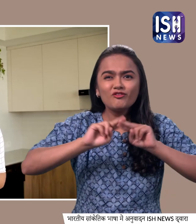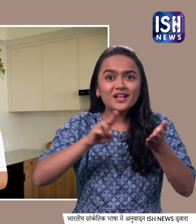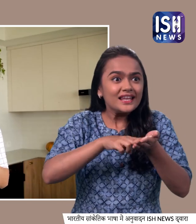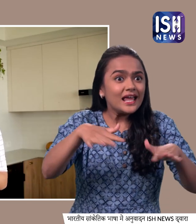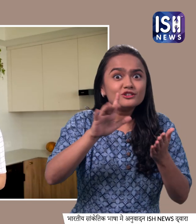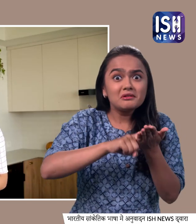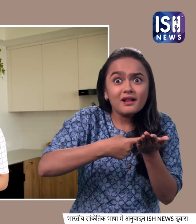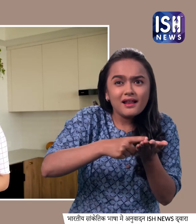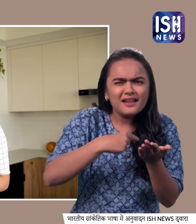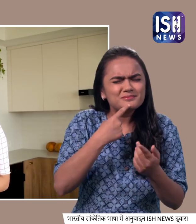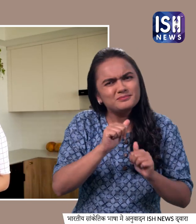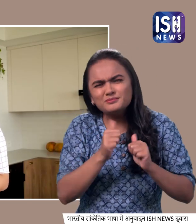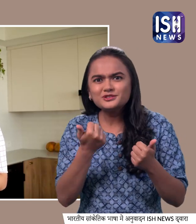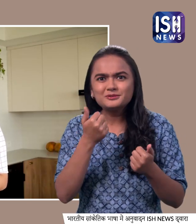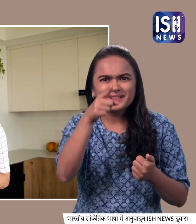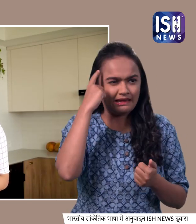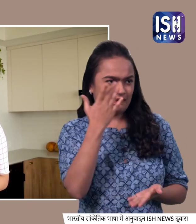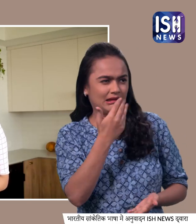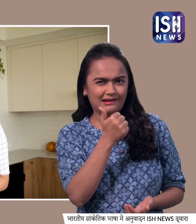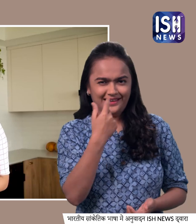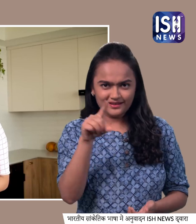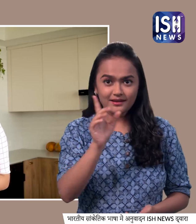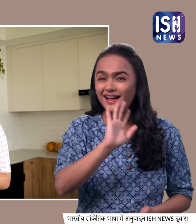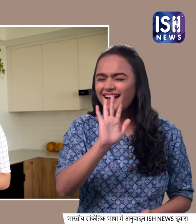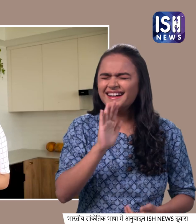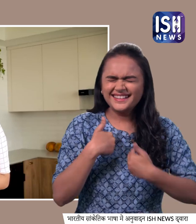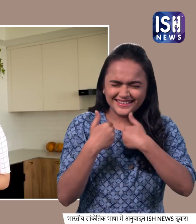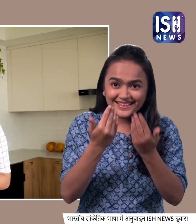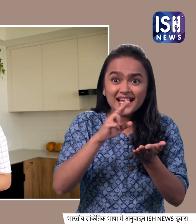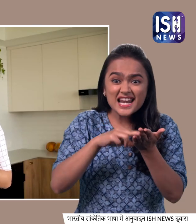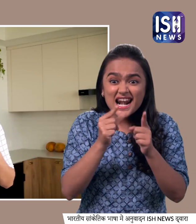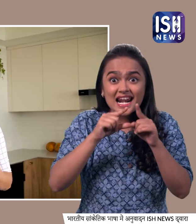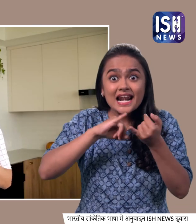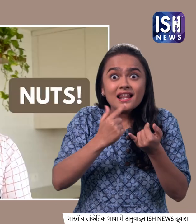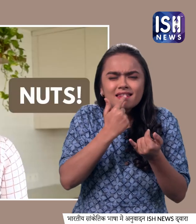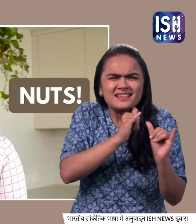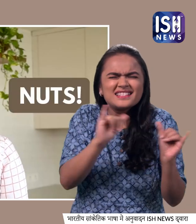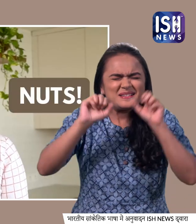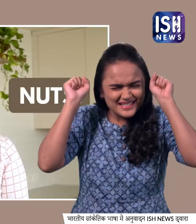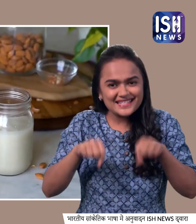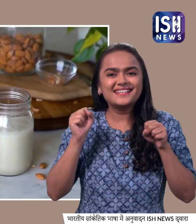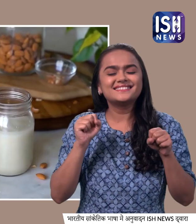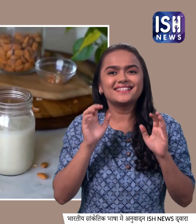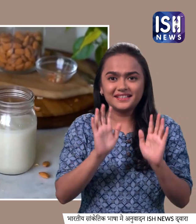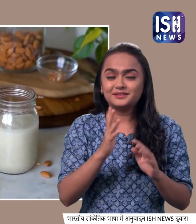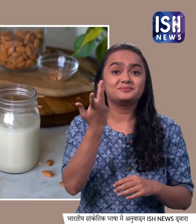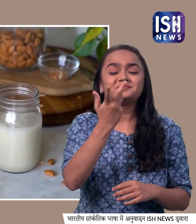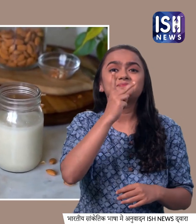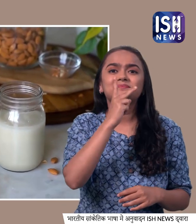butters? Sounds nuts, right? Let me tell you, it even tastes nuts! In this video, we will learn